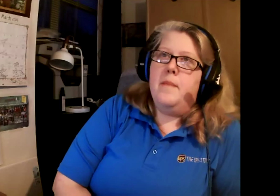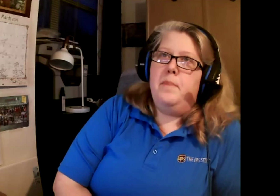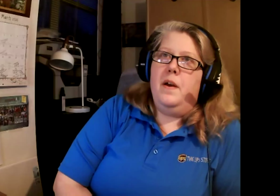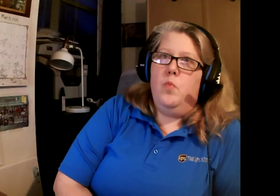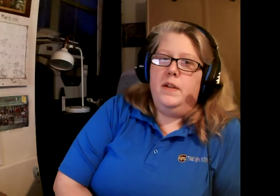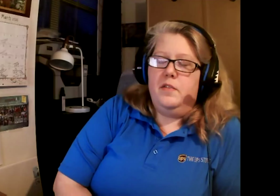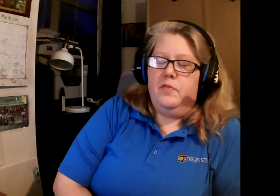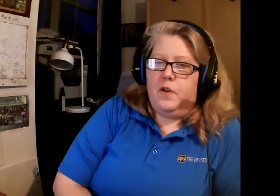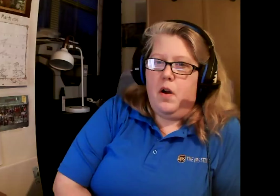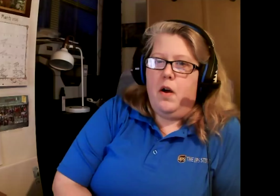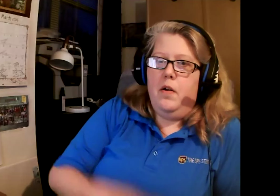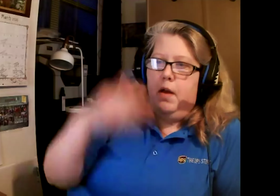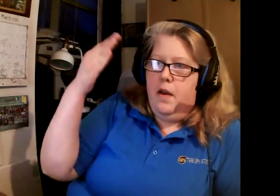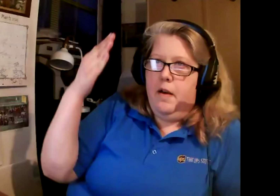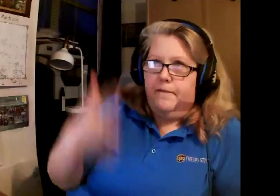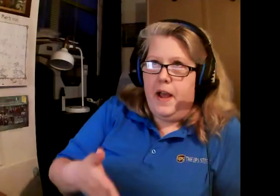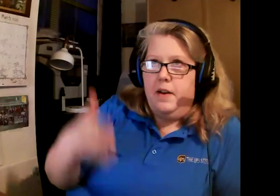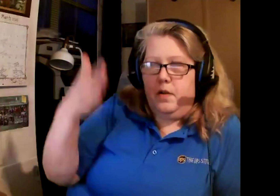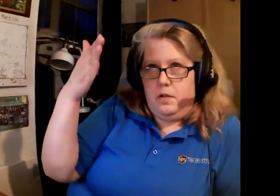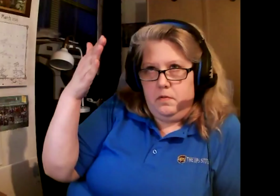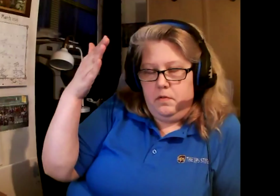there can't be a once and for all